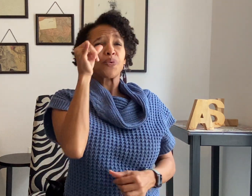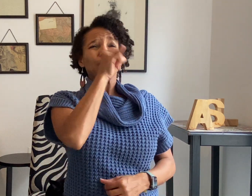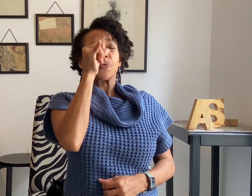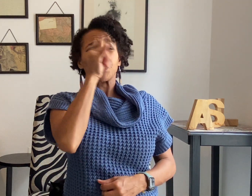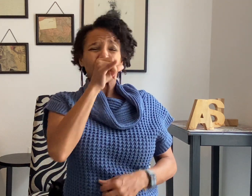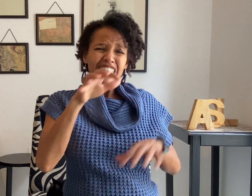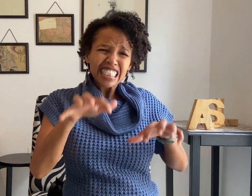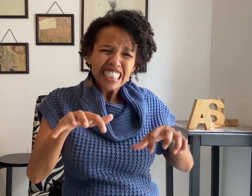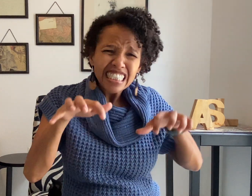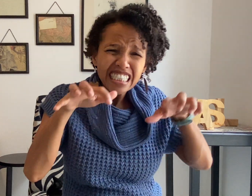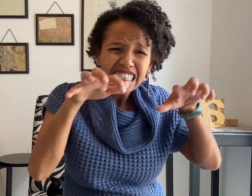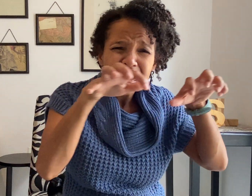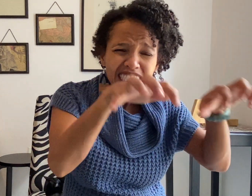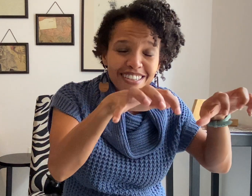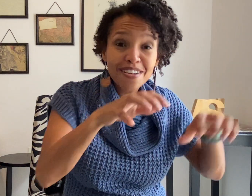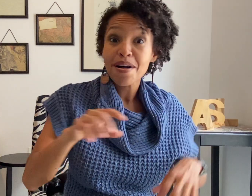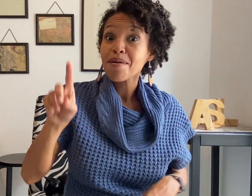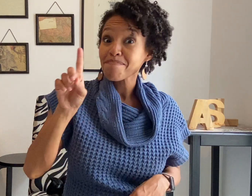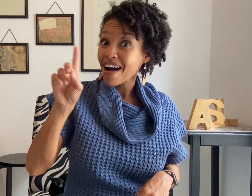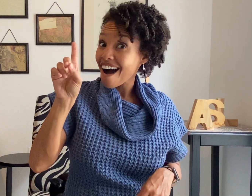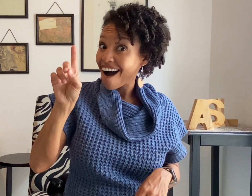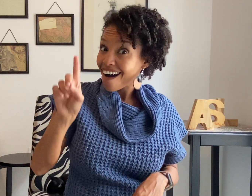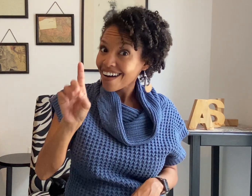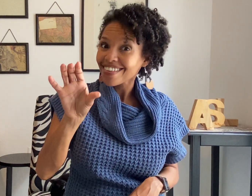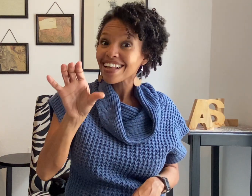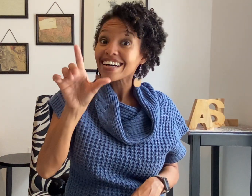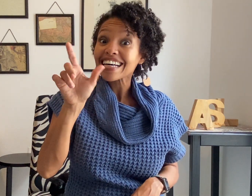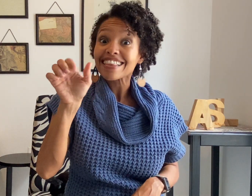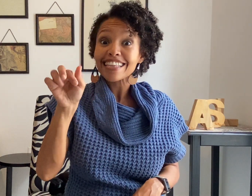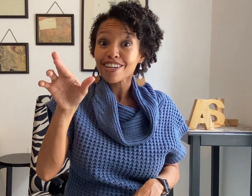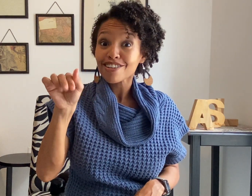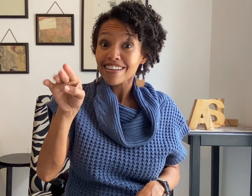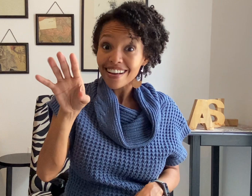clearance section. I love my new pictures.